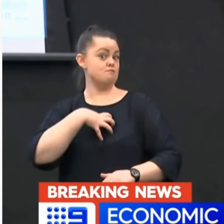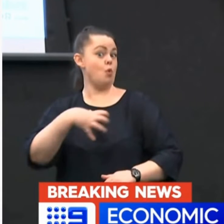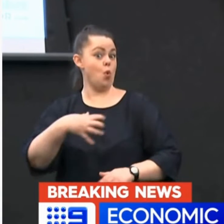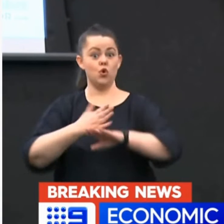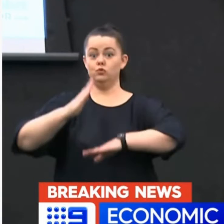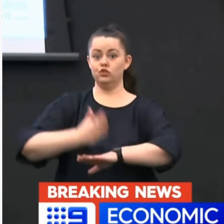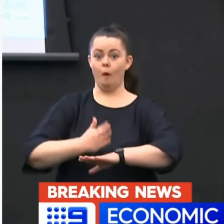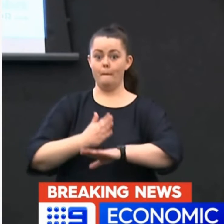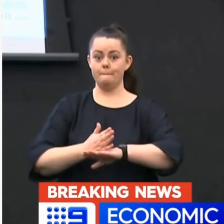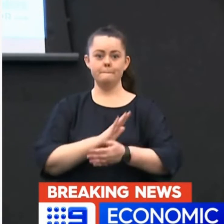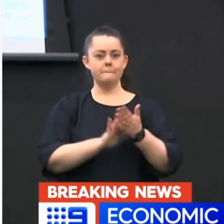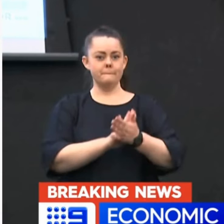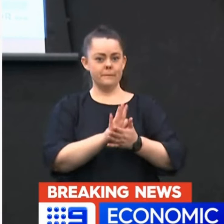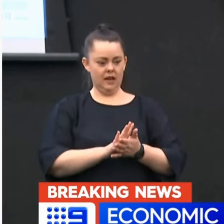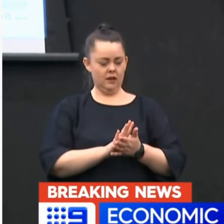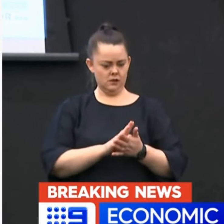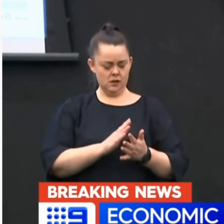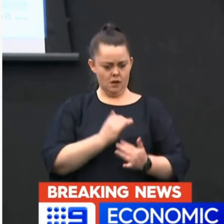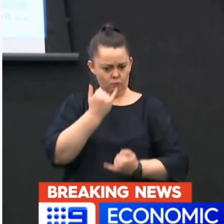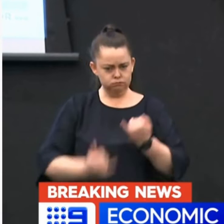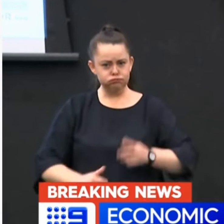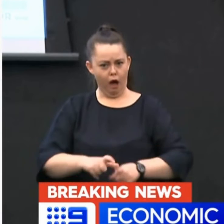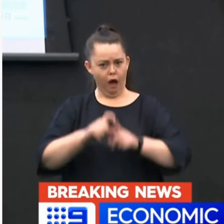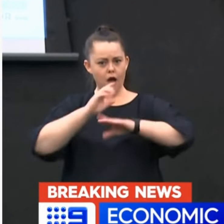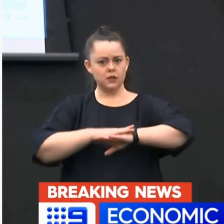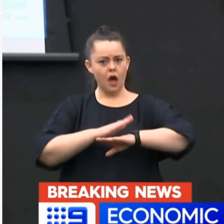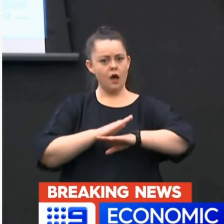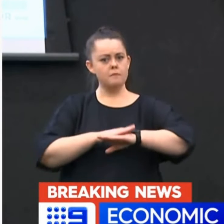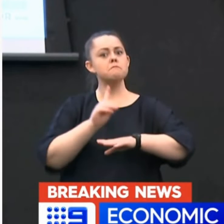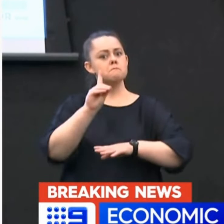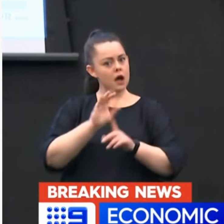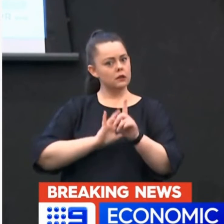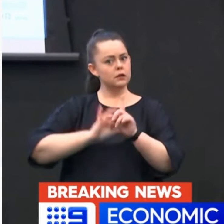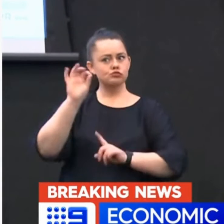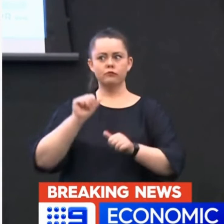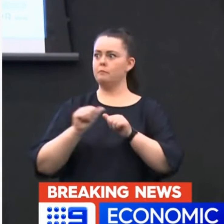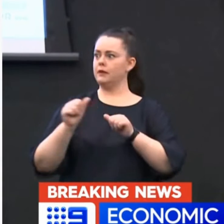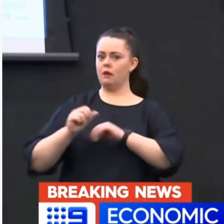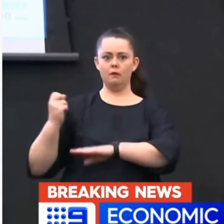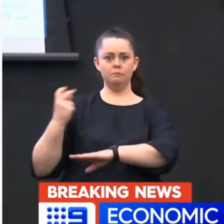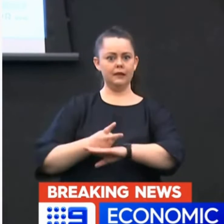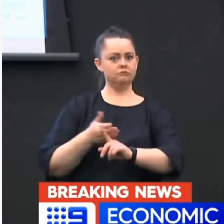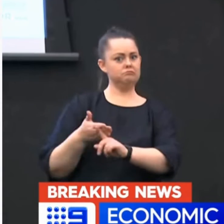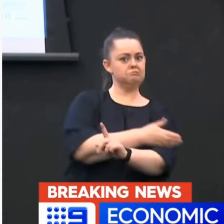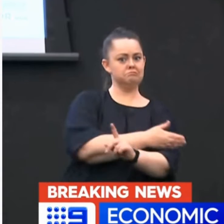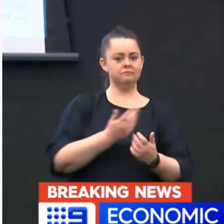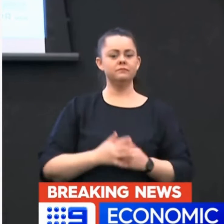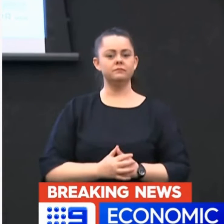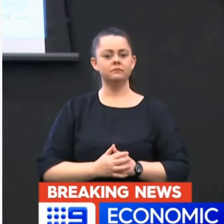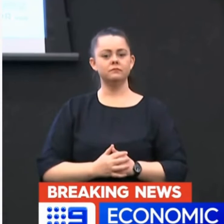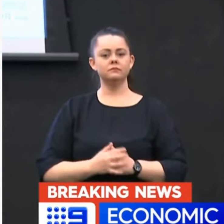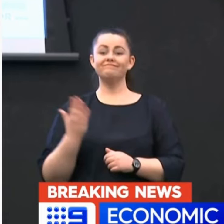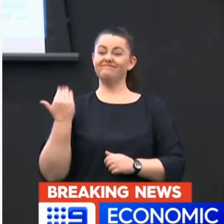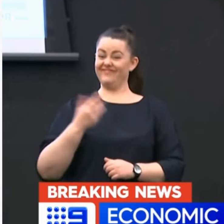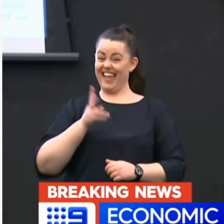stronger the other side. In the budget this year, in June, just before the Delta outbreak had hit and the